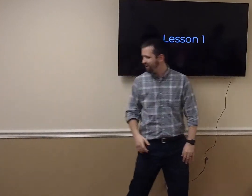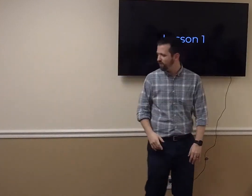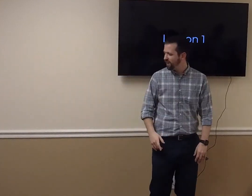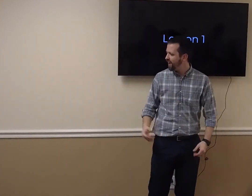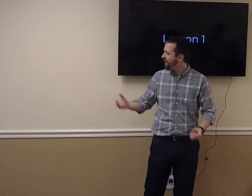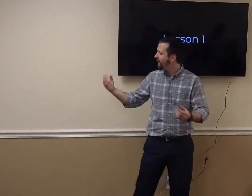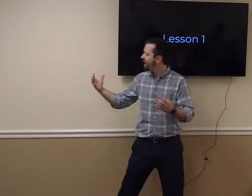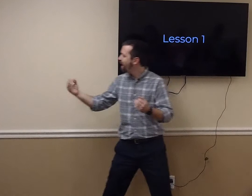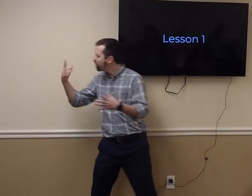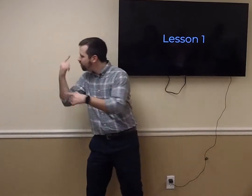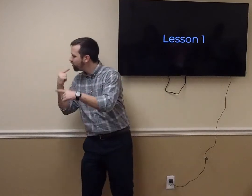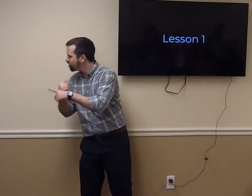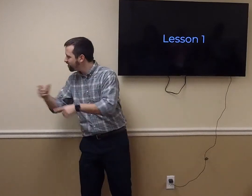So. How many brothers, sisters?